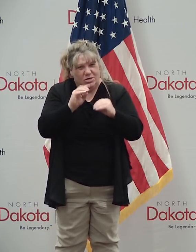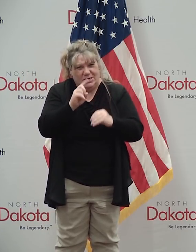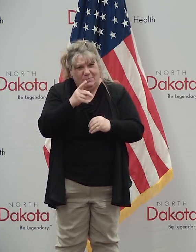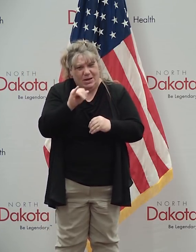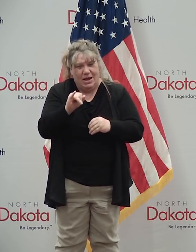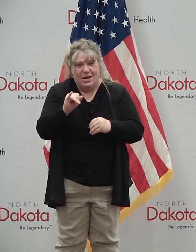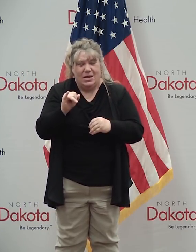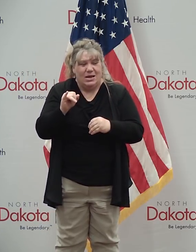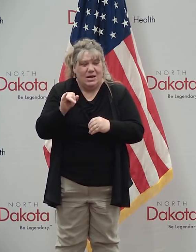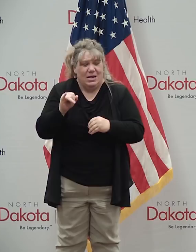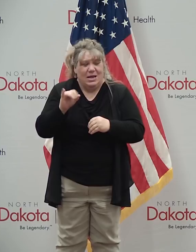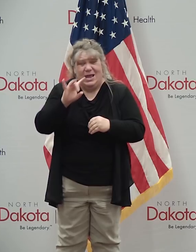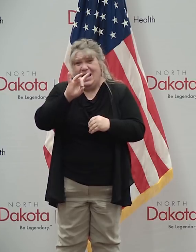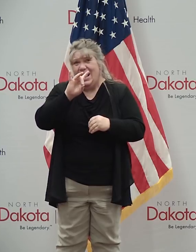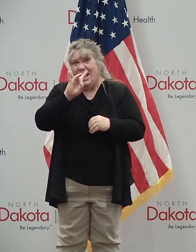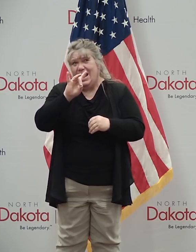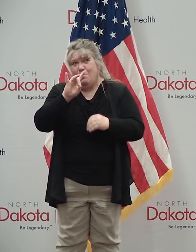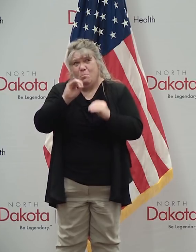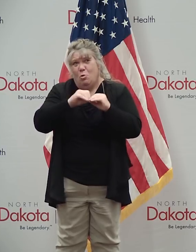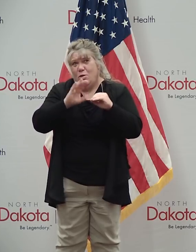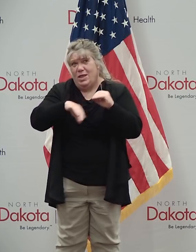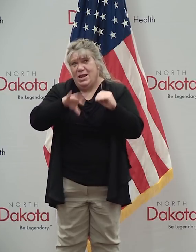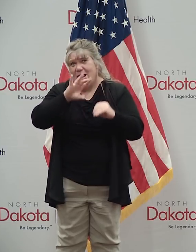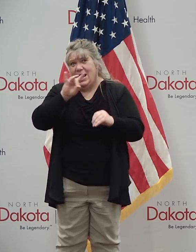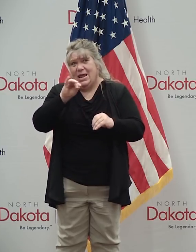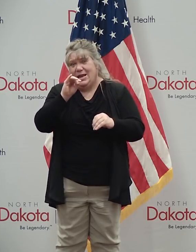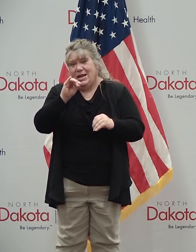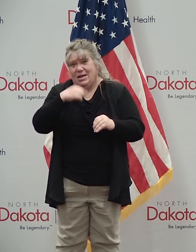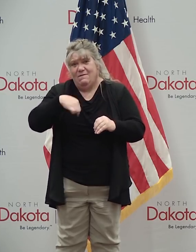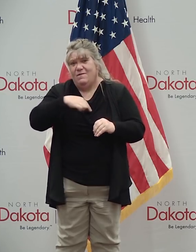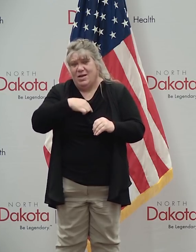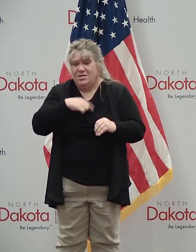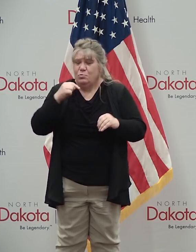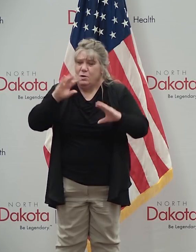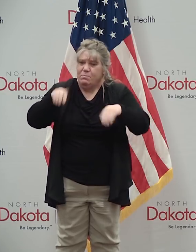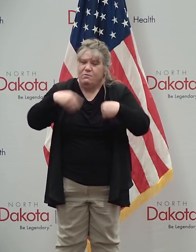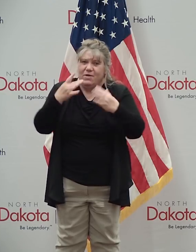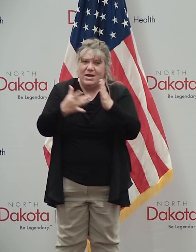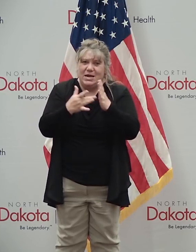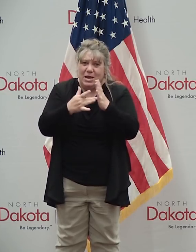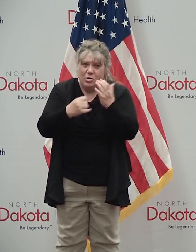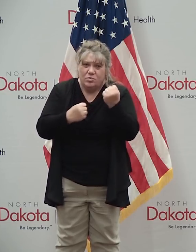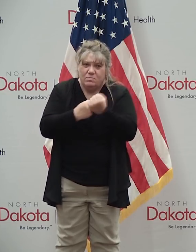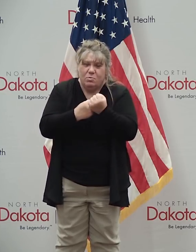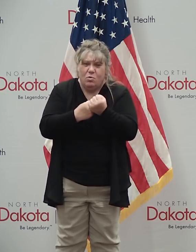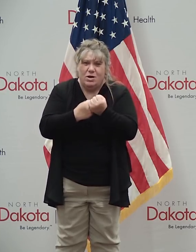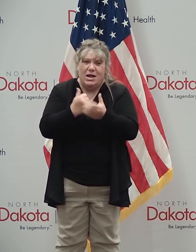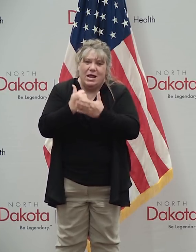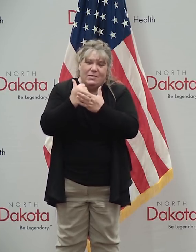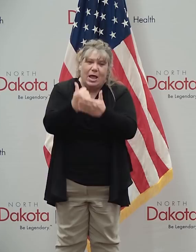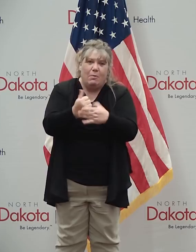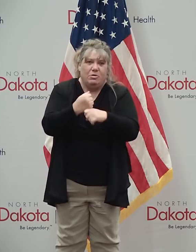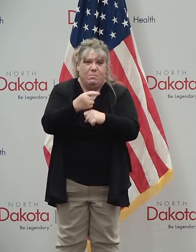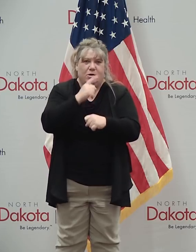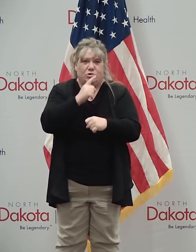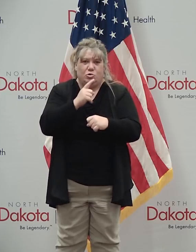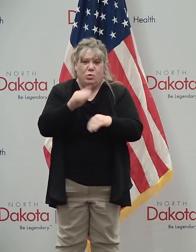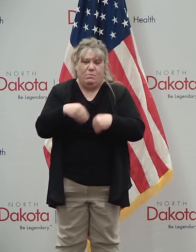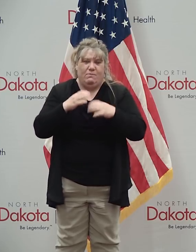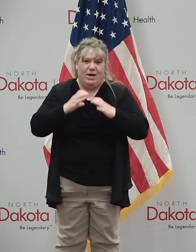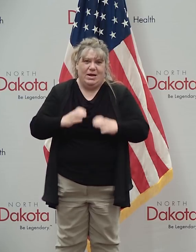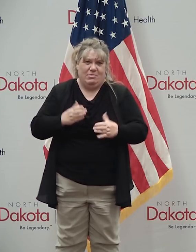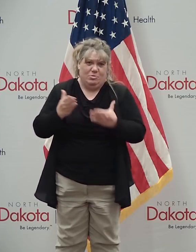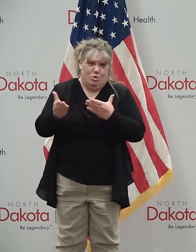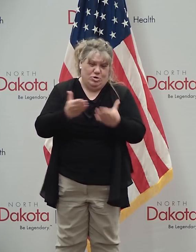80 plus of us, give or take a few, and that's what we do. We provide that technical support, that assistance to ensure that we're that customer